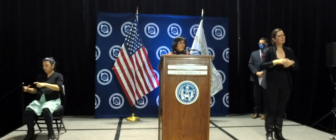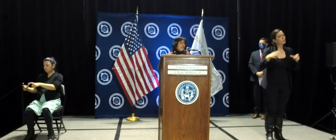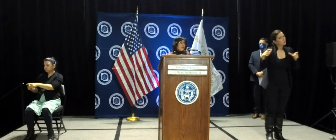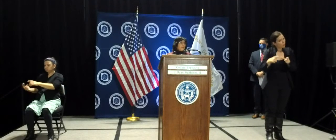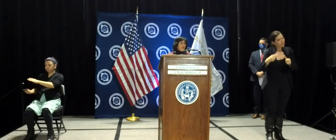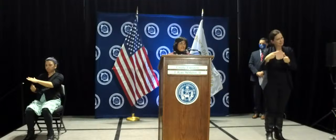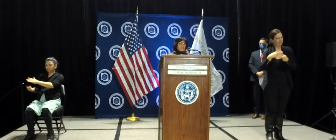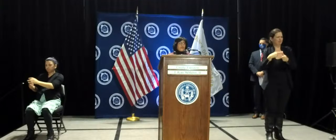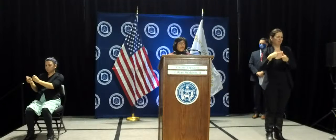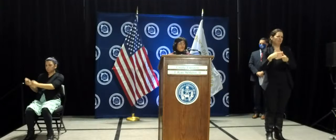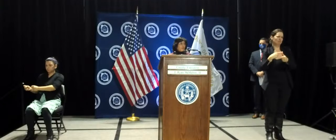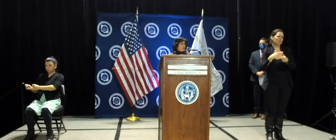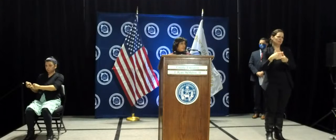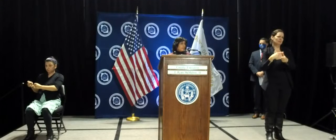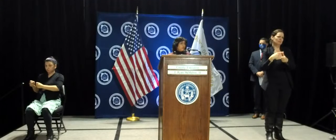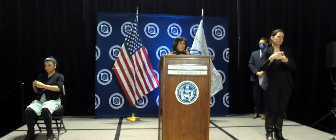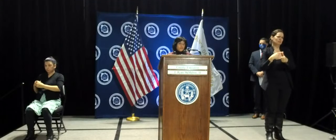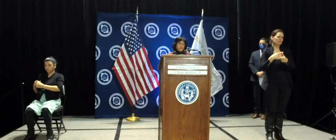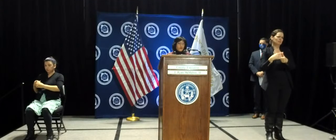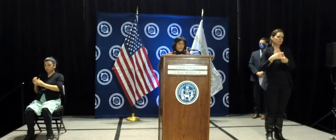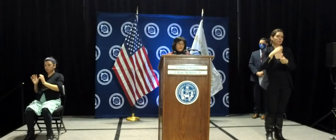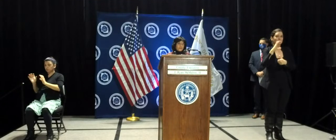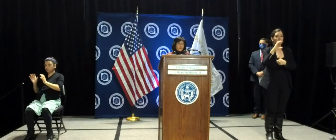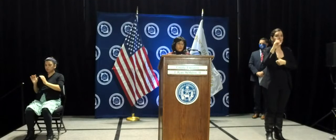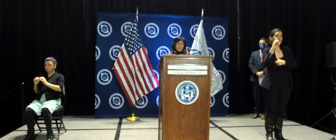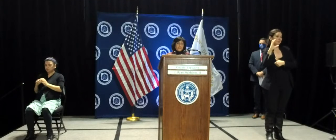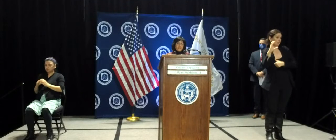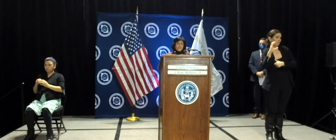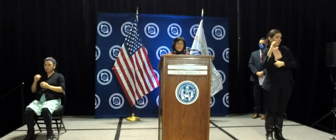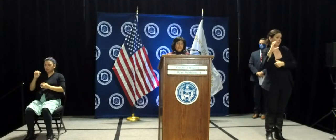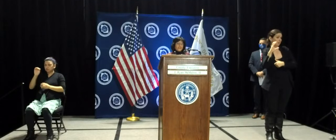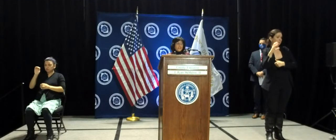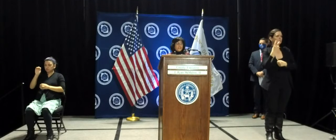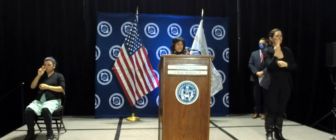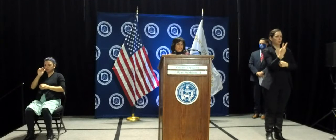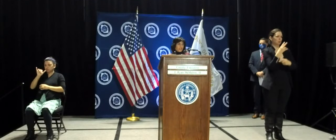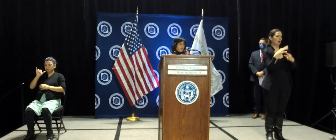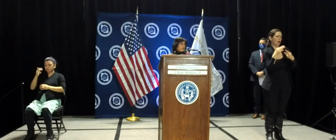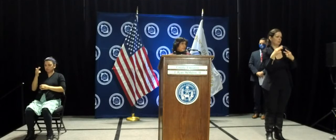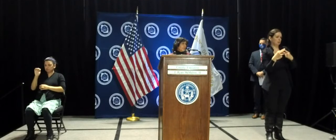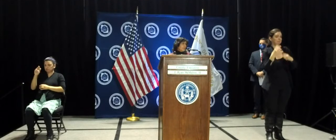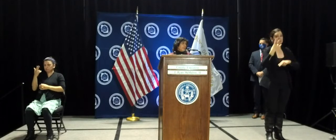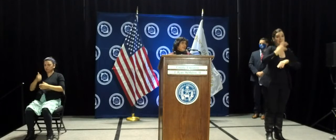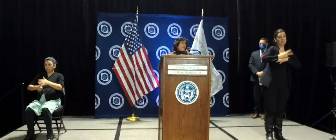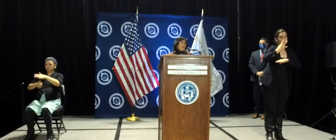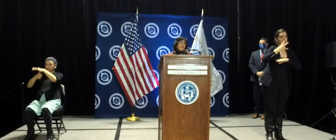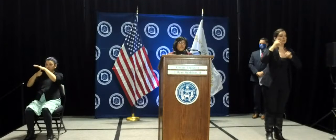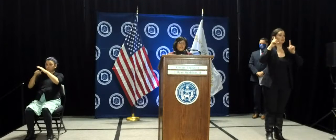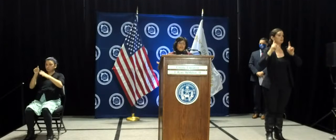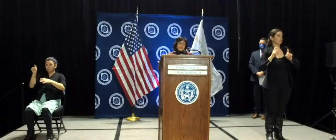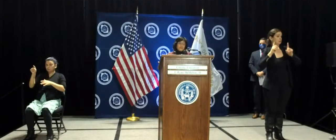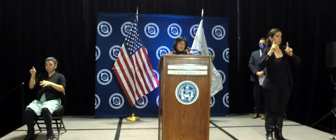CDC has come out with the 2 options. One is 7 days test out